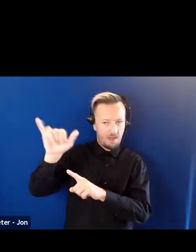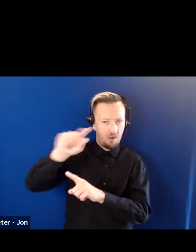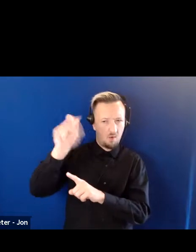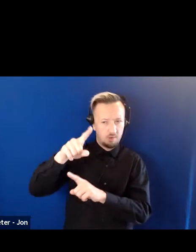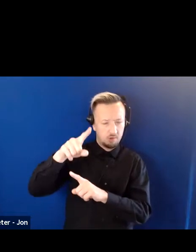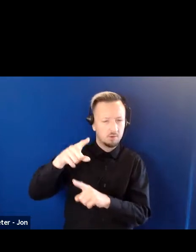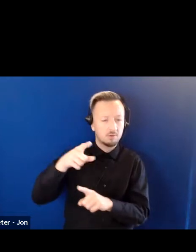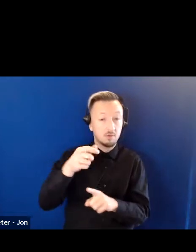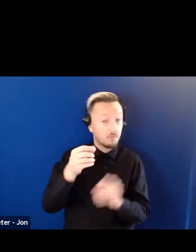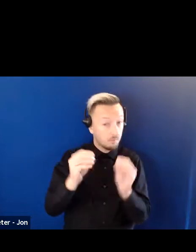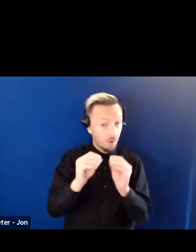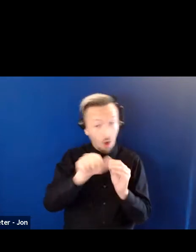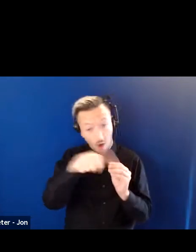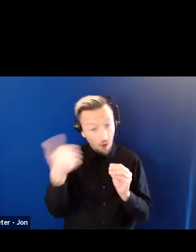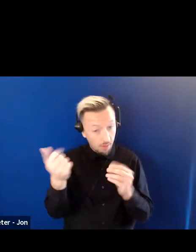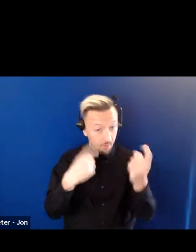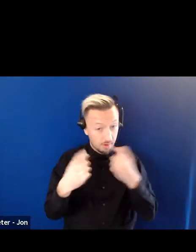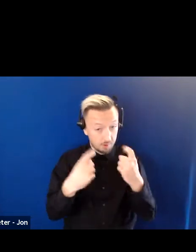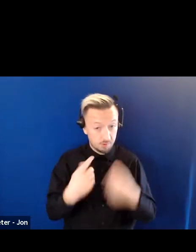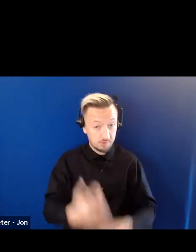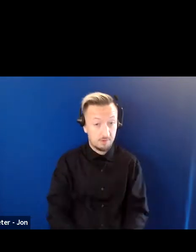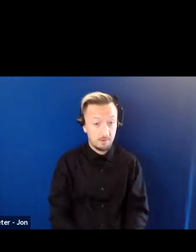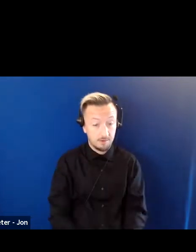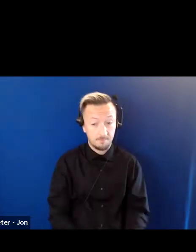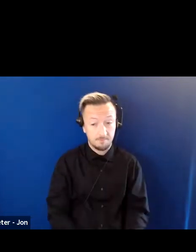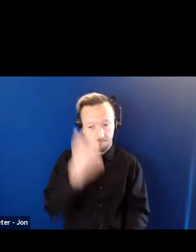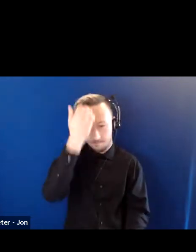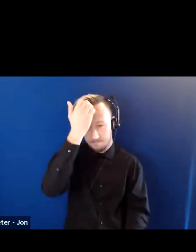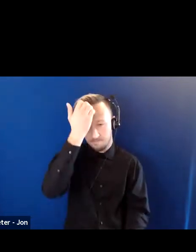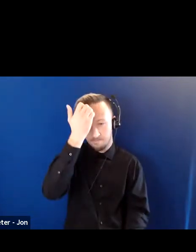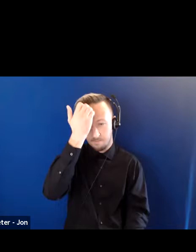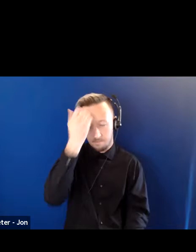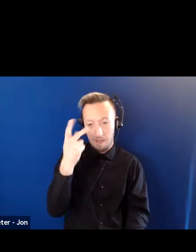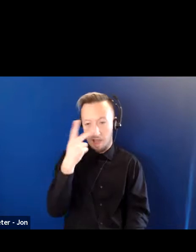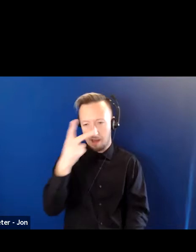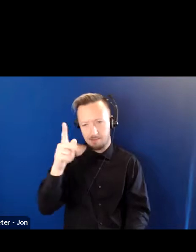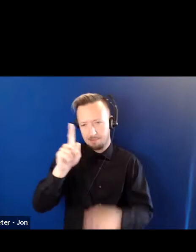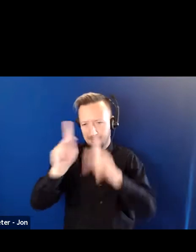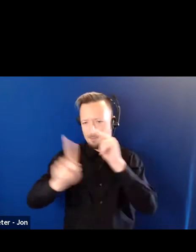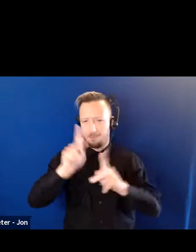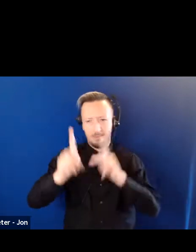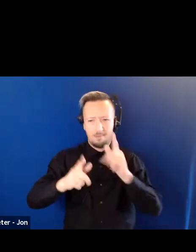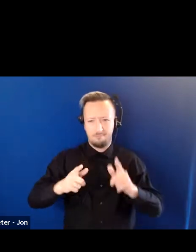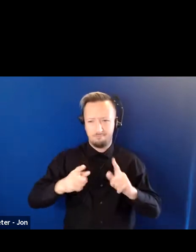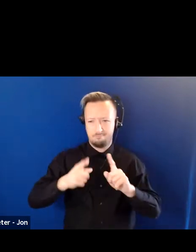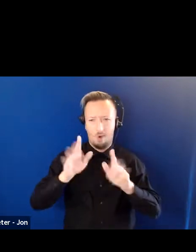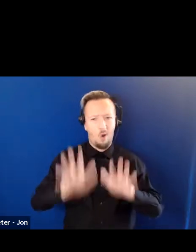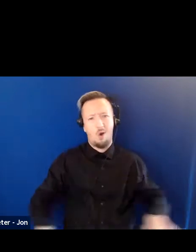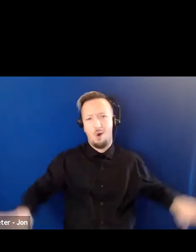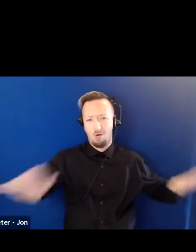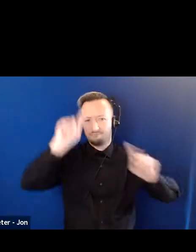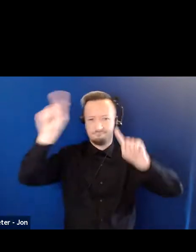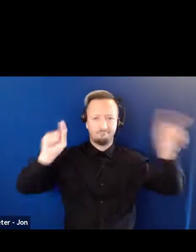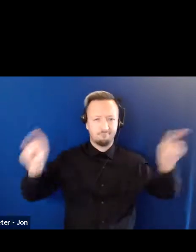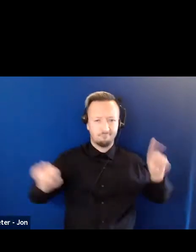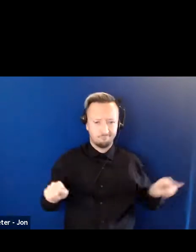questions right now, we can take that. We saw that we have people from all over. If you would like to say